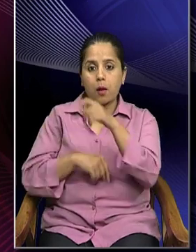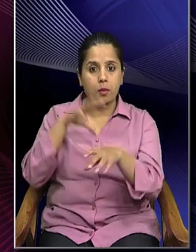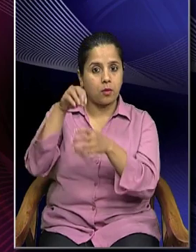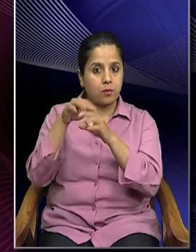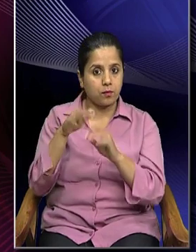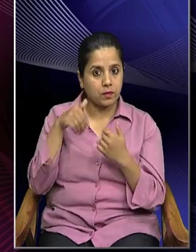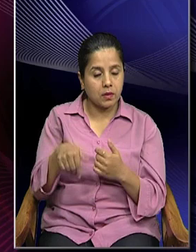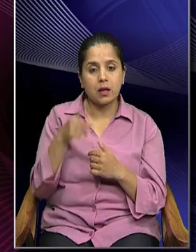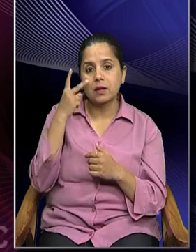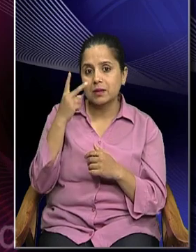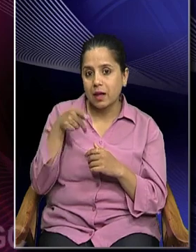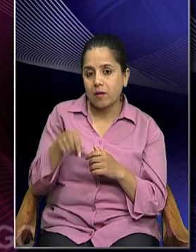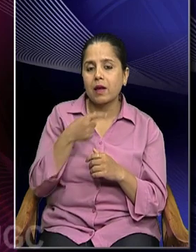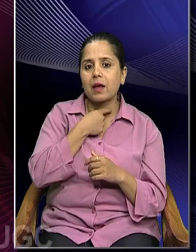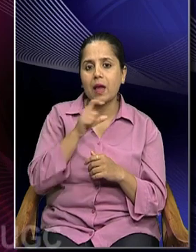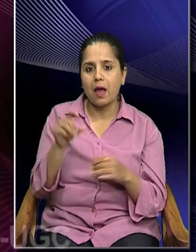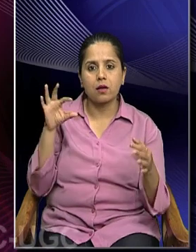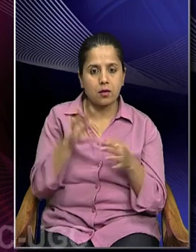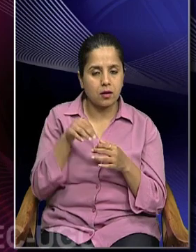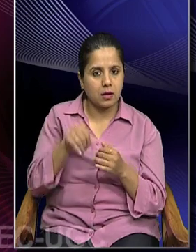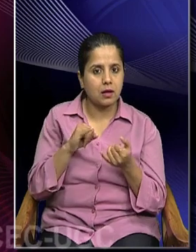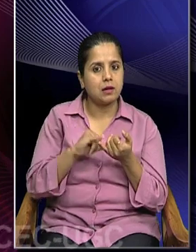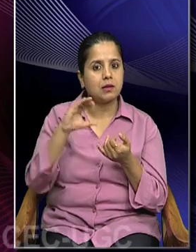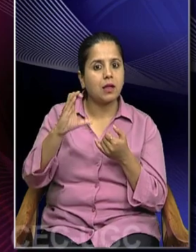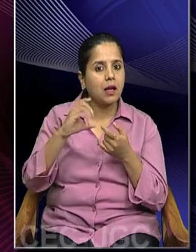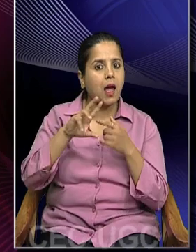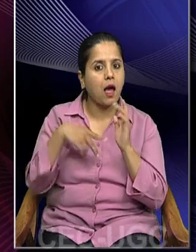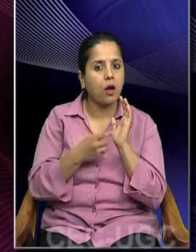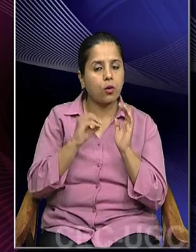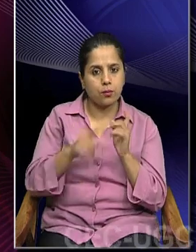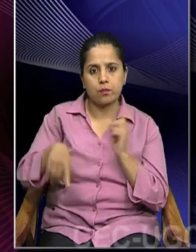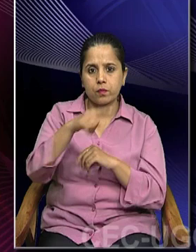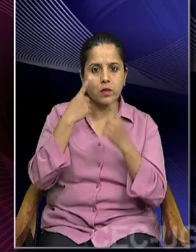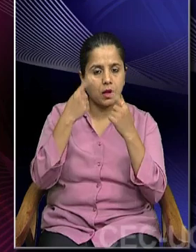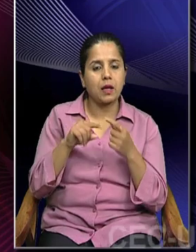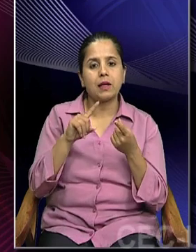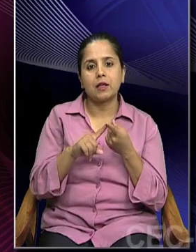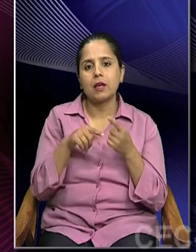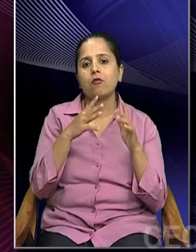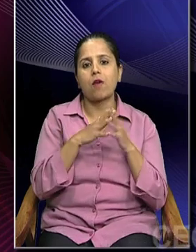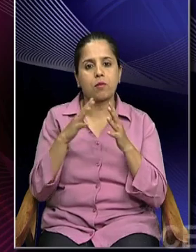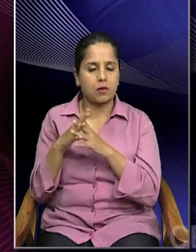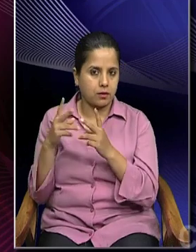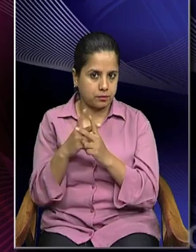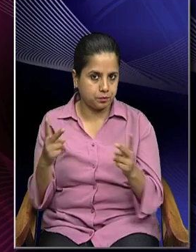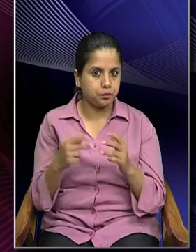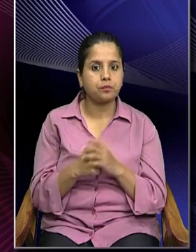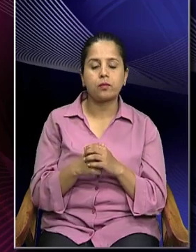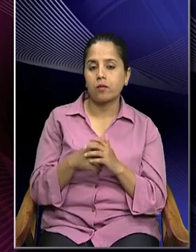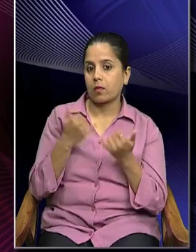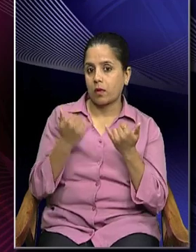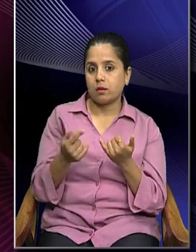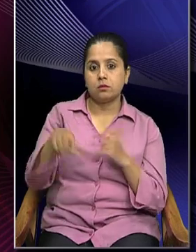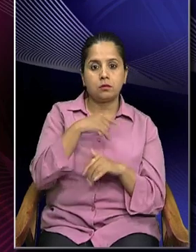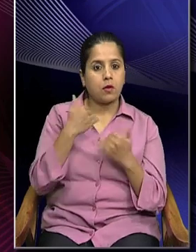case-based assessment, scenario-based assessment and the EPortfolio. Now we